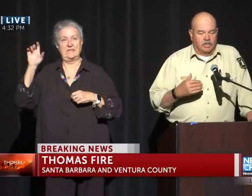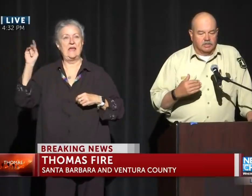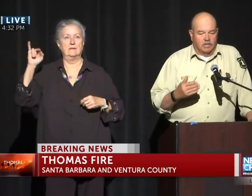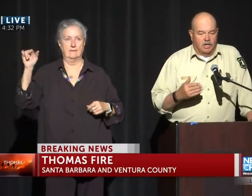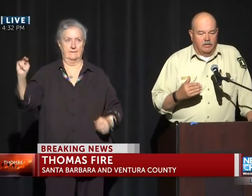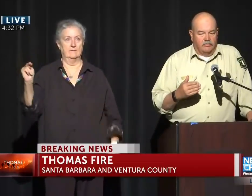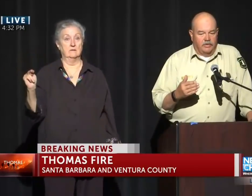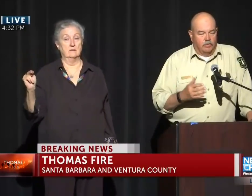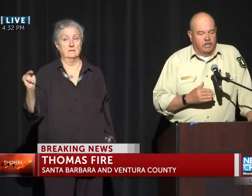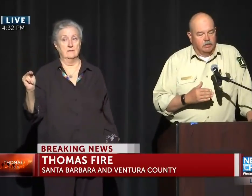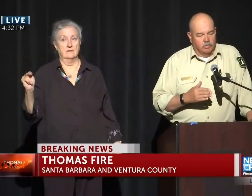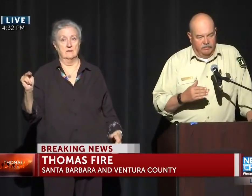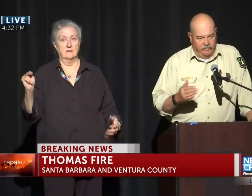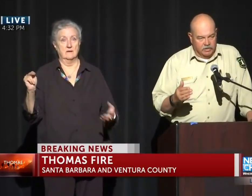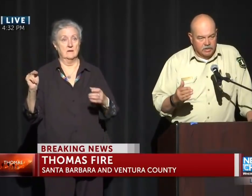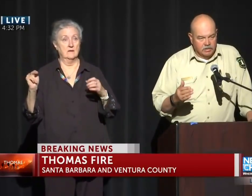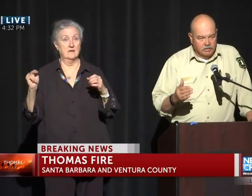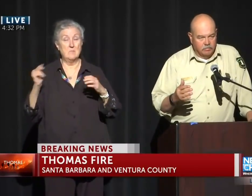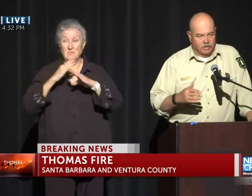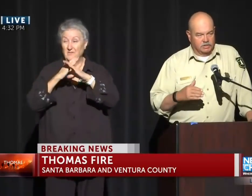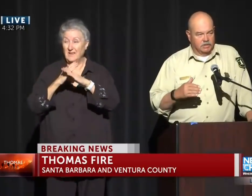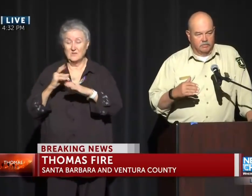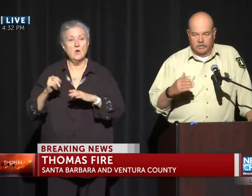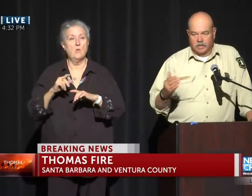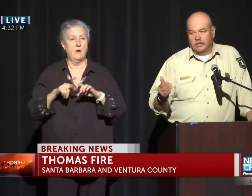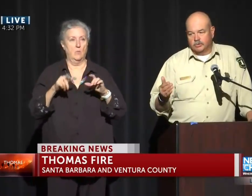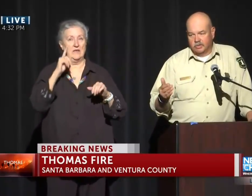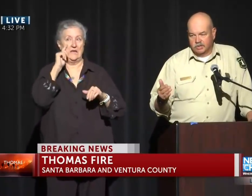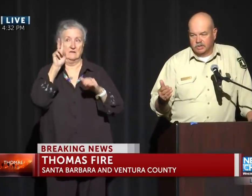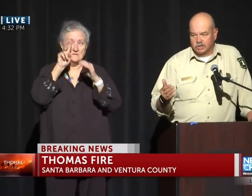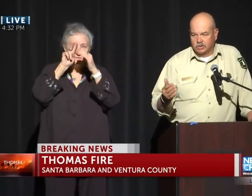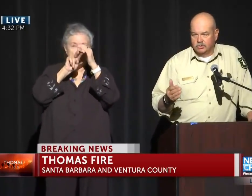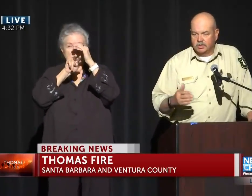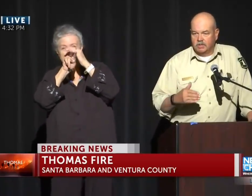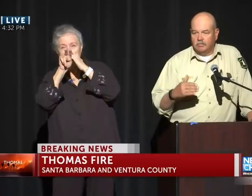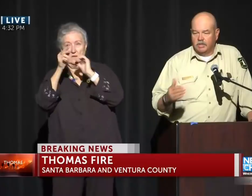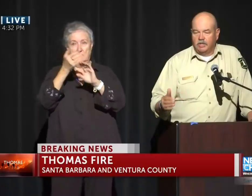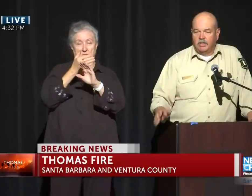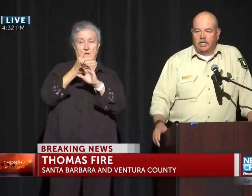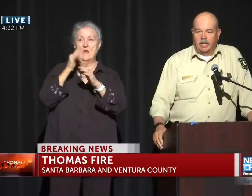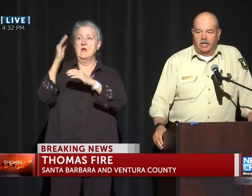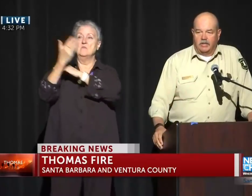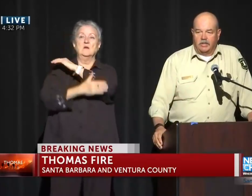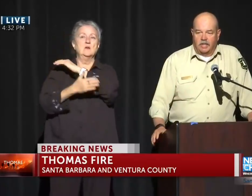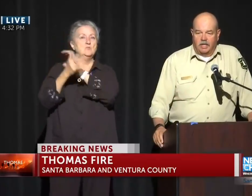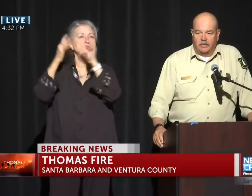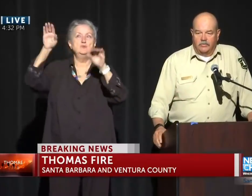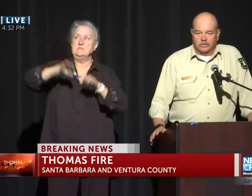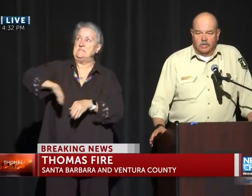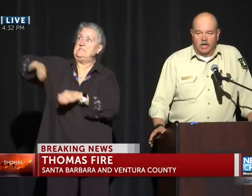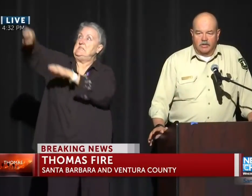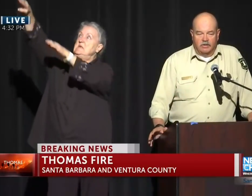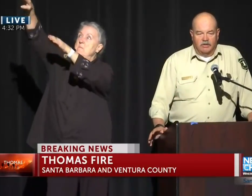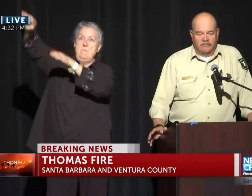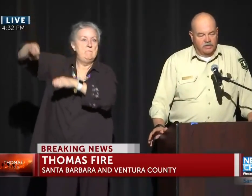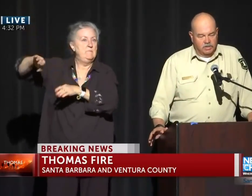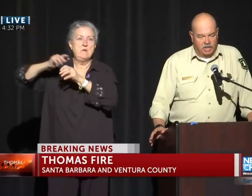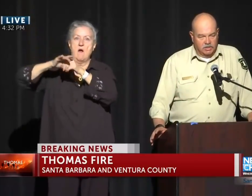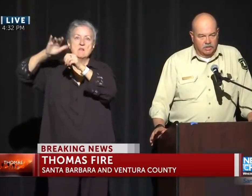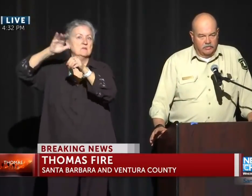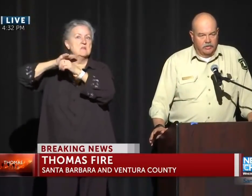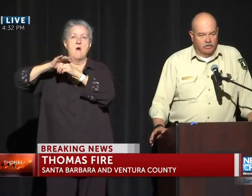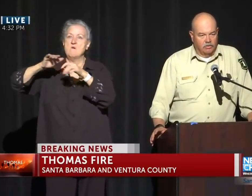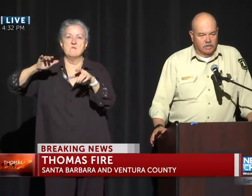And so it's not that we can prevent it, because the country is just too steep and there's not